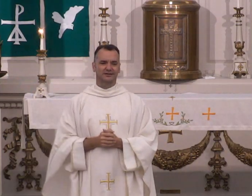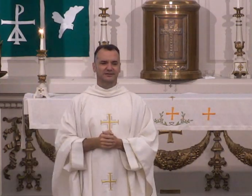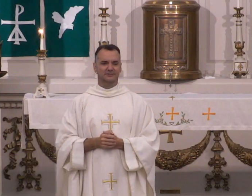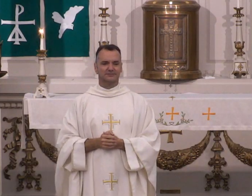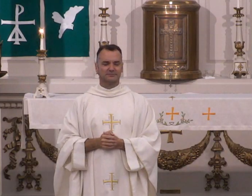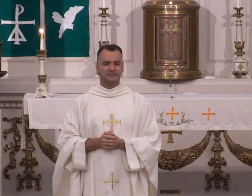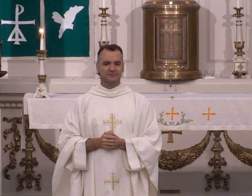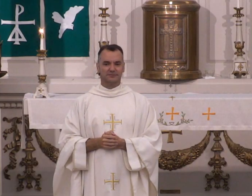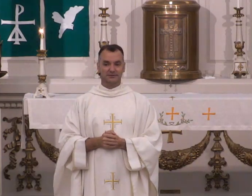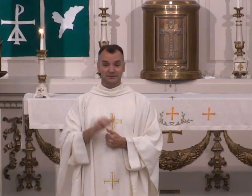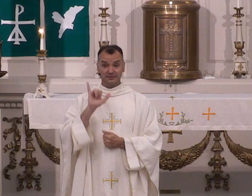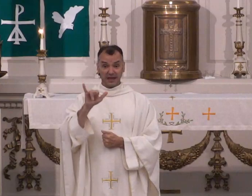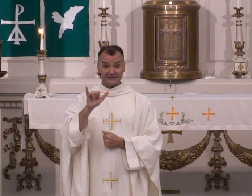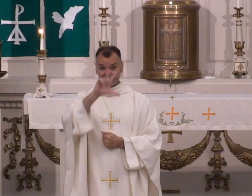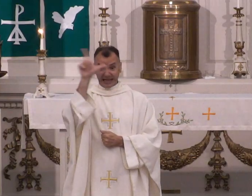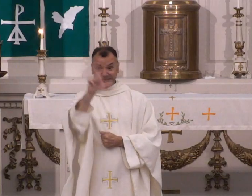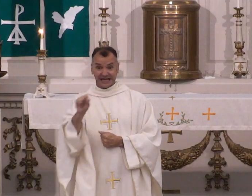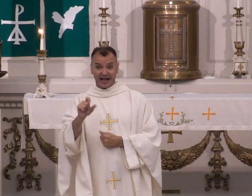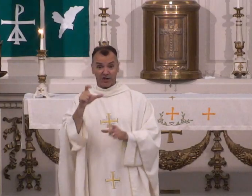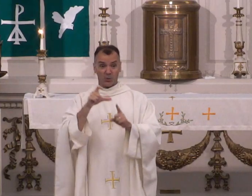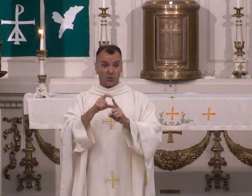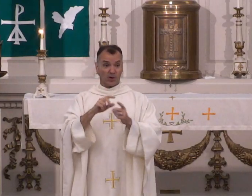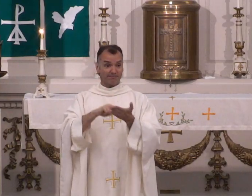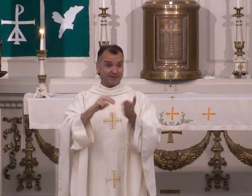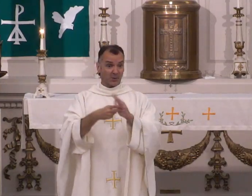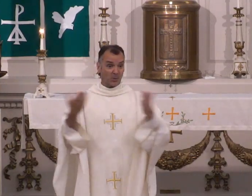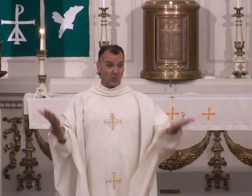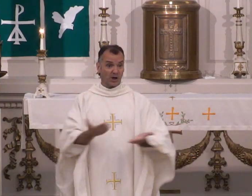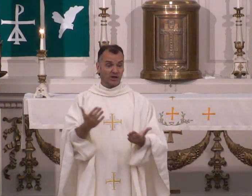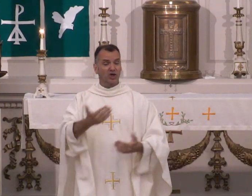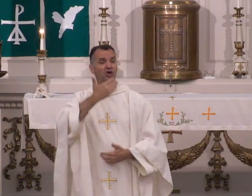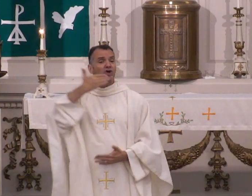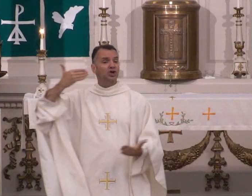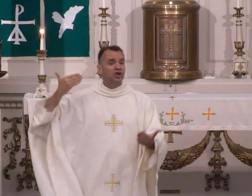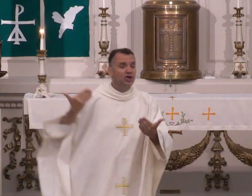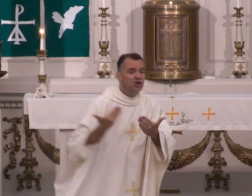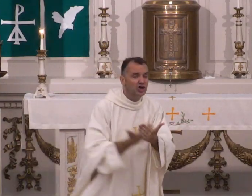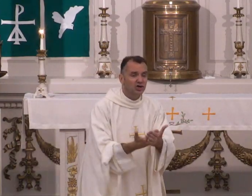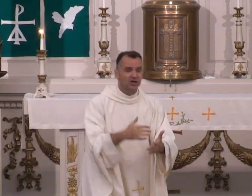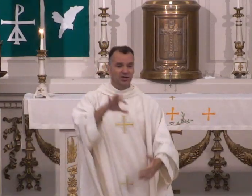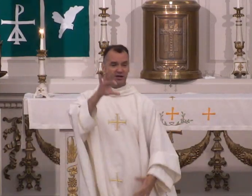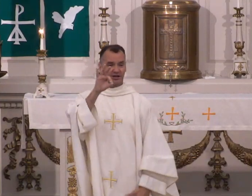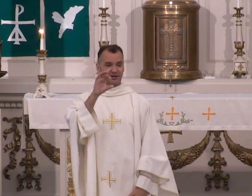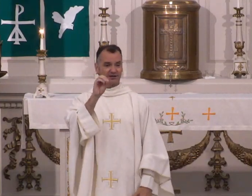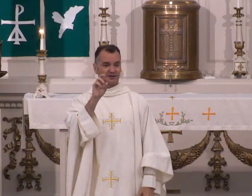"Bonaventure," of good fortune, of good luck. And in Italian, that word has that meaning.